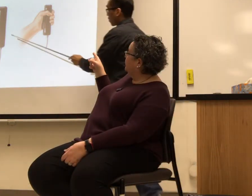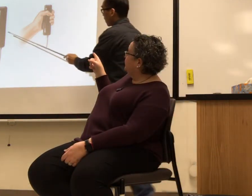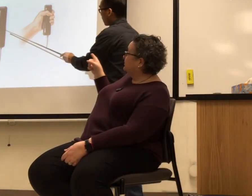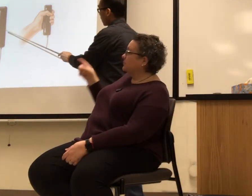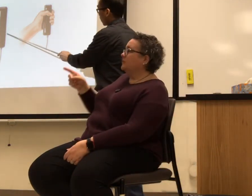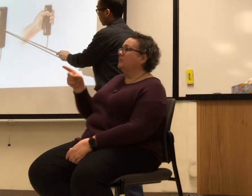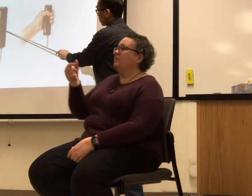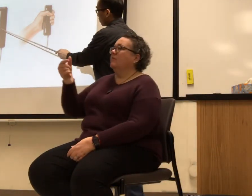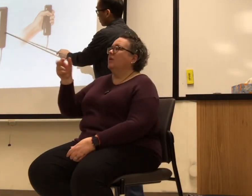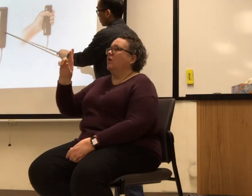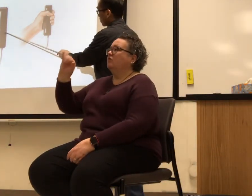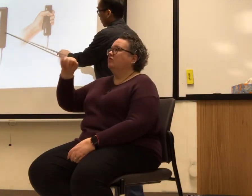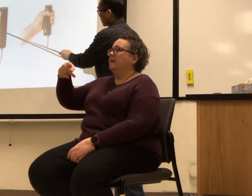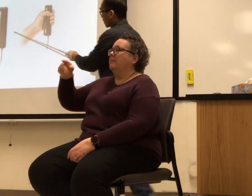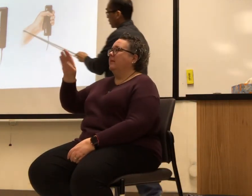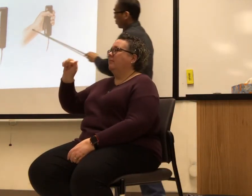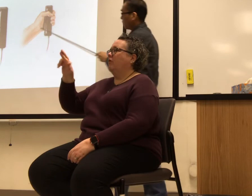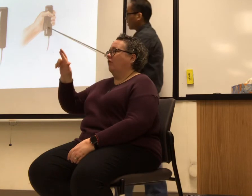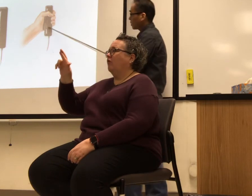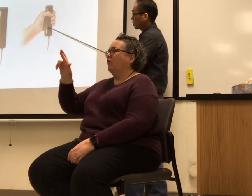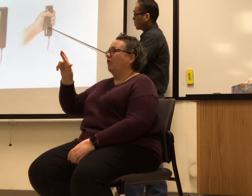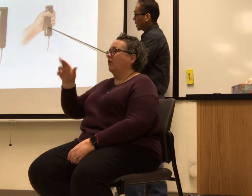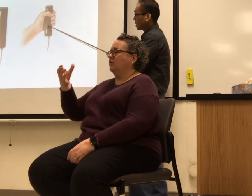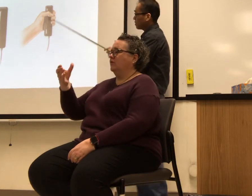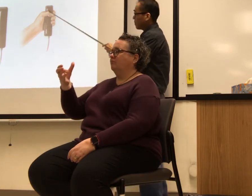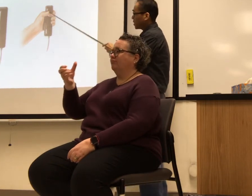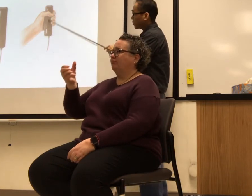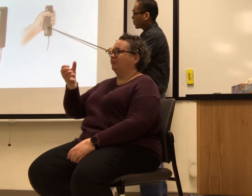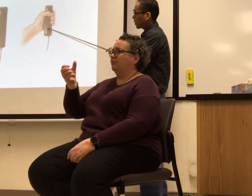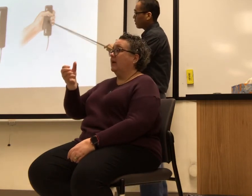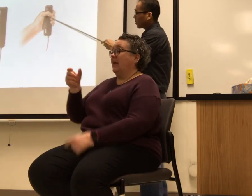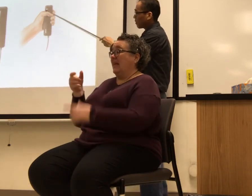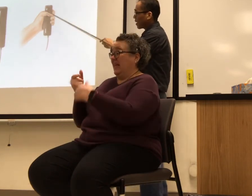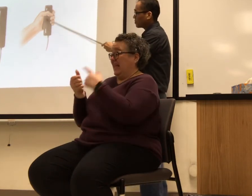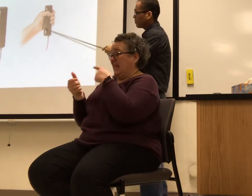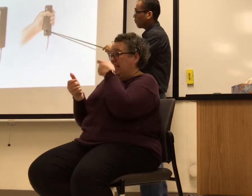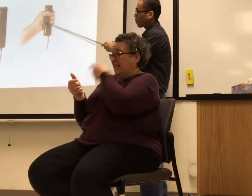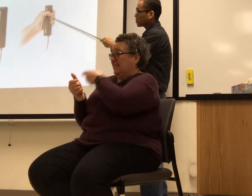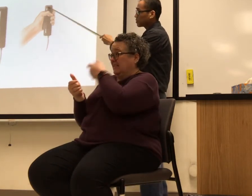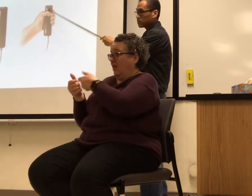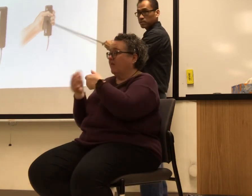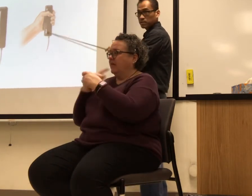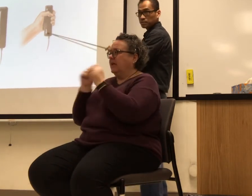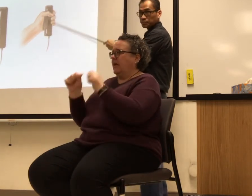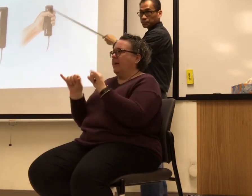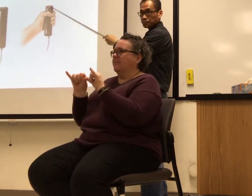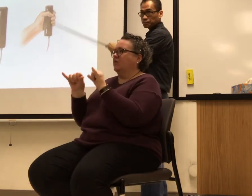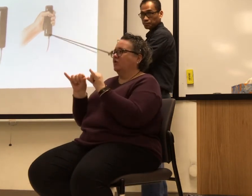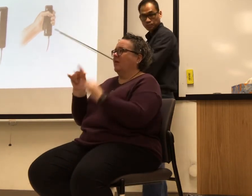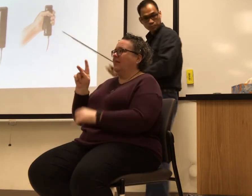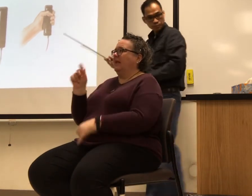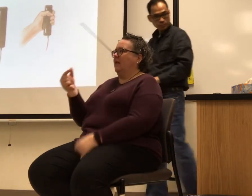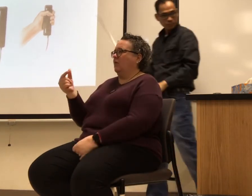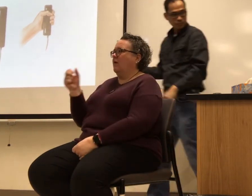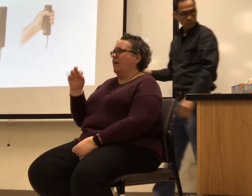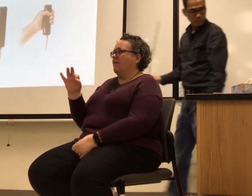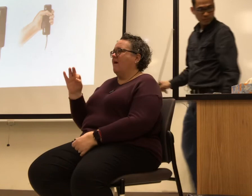grip bar right there. Okay, that's how you grip it. And it can measure the kilograms of force.